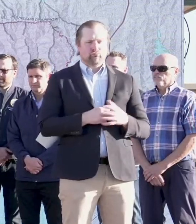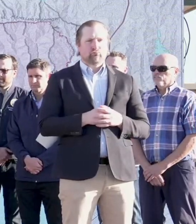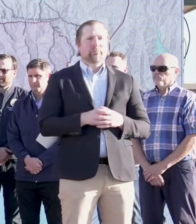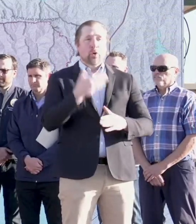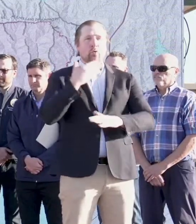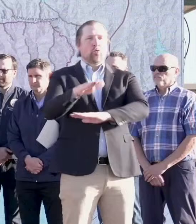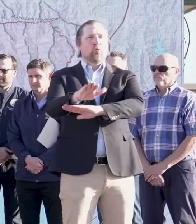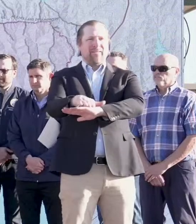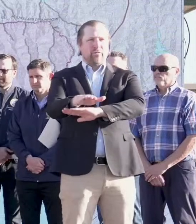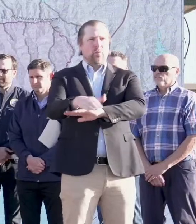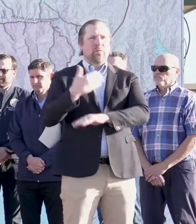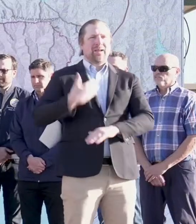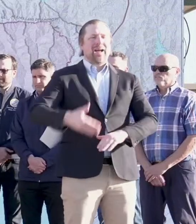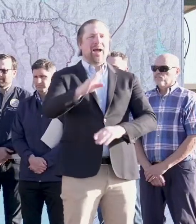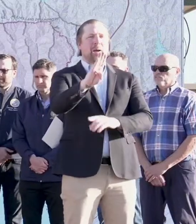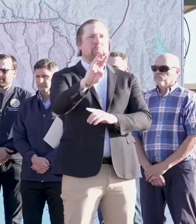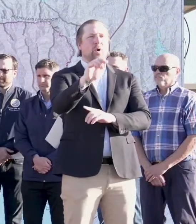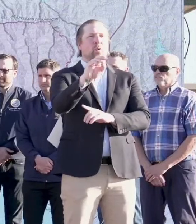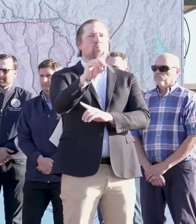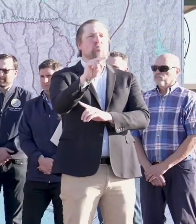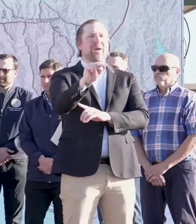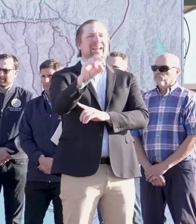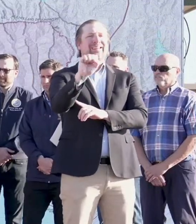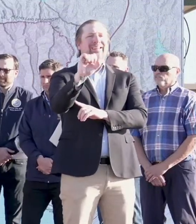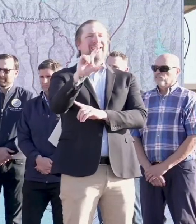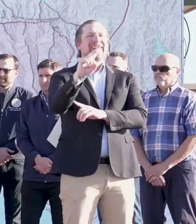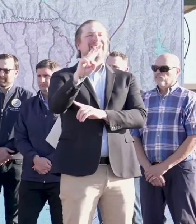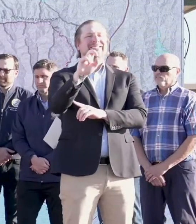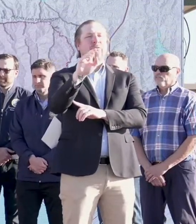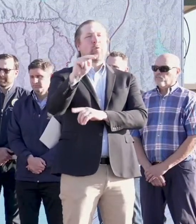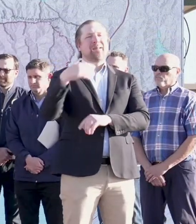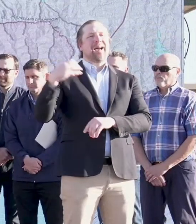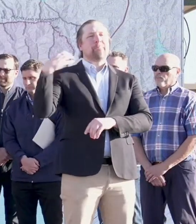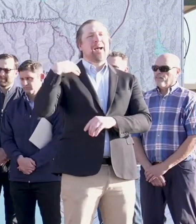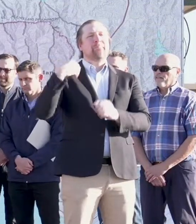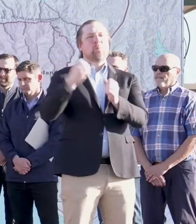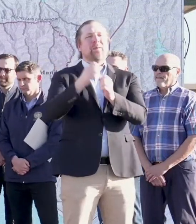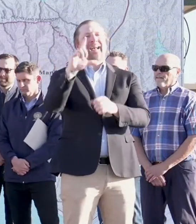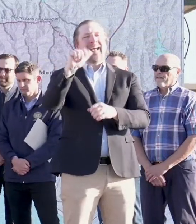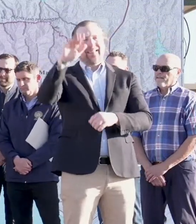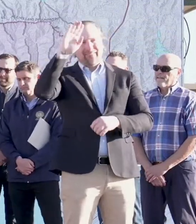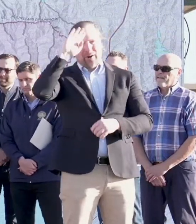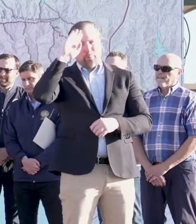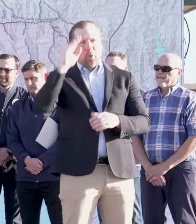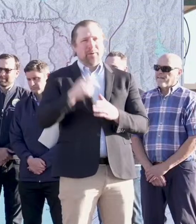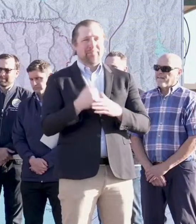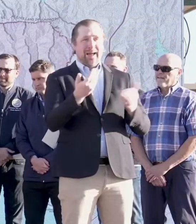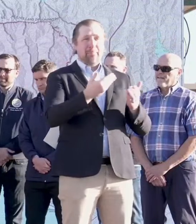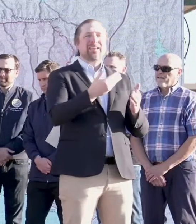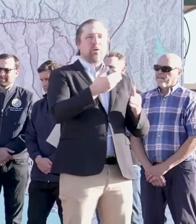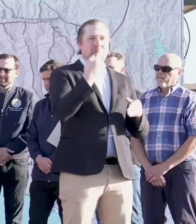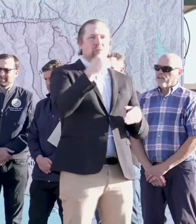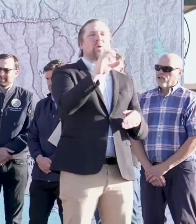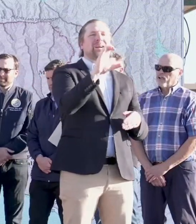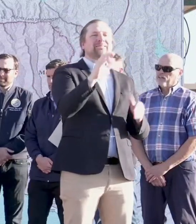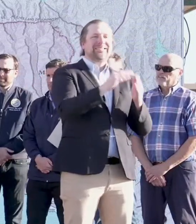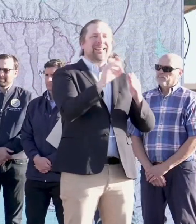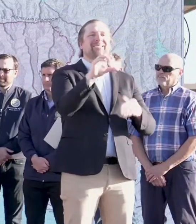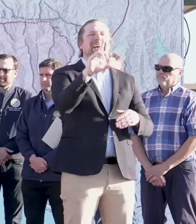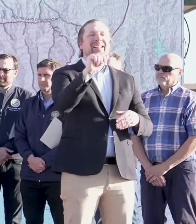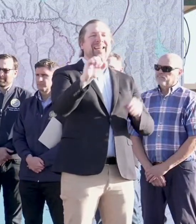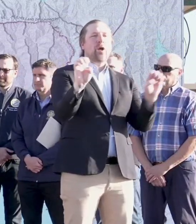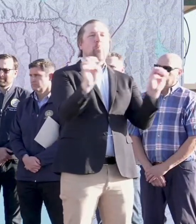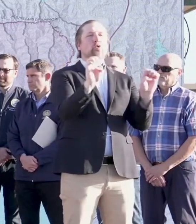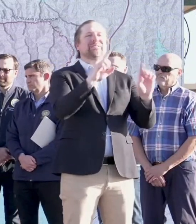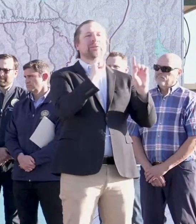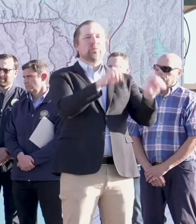Good afternoon. I'm Brandon Silverman, a captain with the Los Angeles City Fire Department, and I'm here on behalf of the City of Los Angeles Emergency Operations Center,